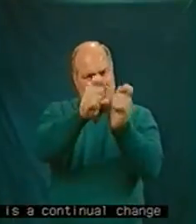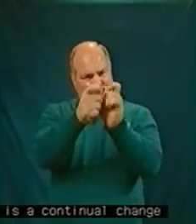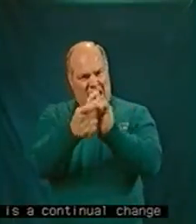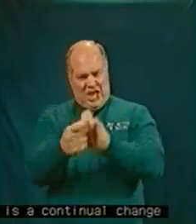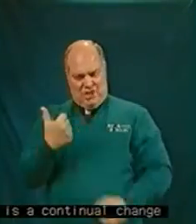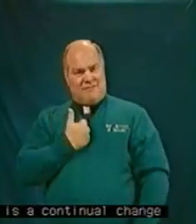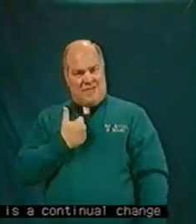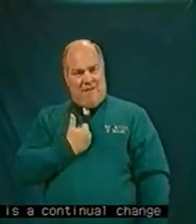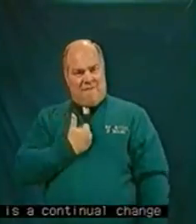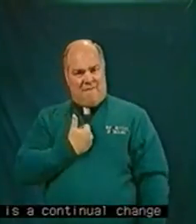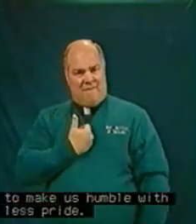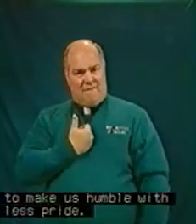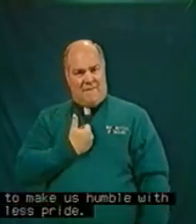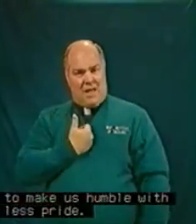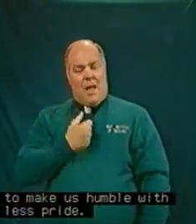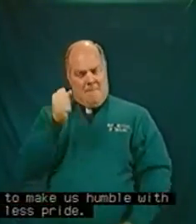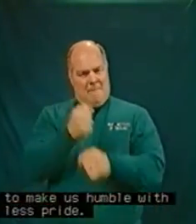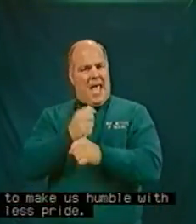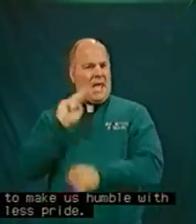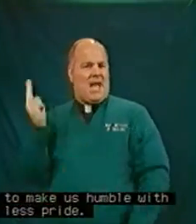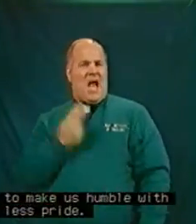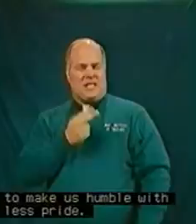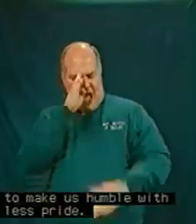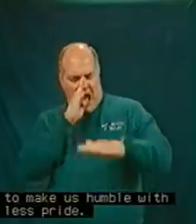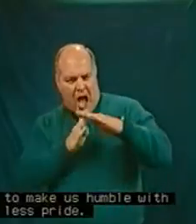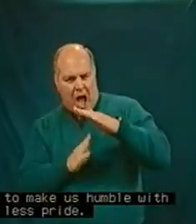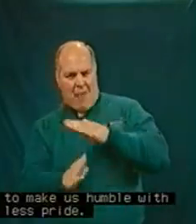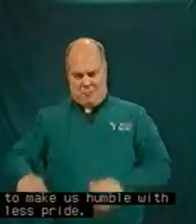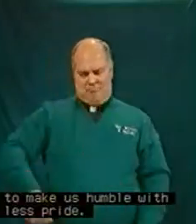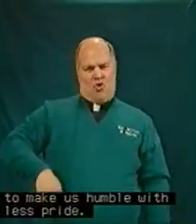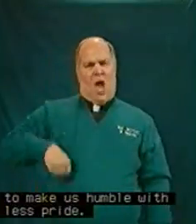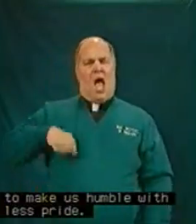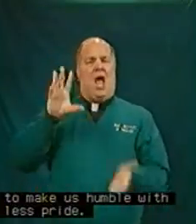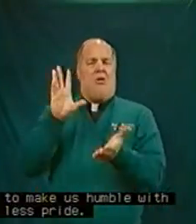continual change to make us humble with less pride.